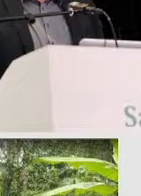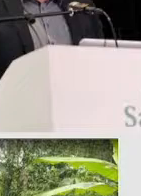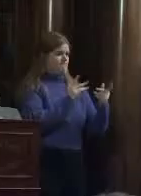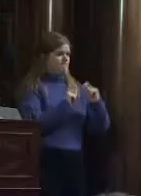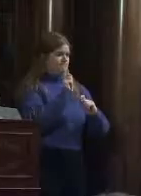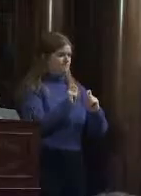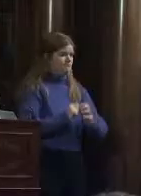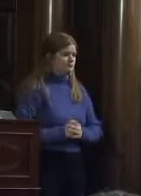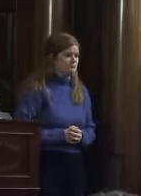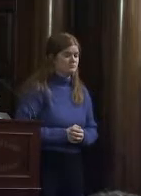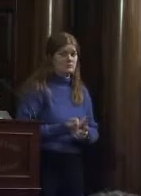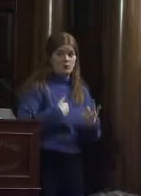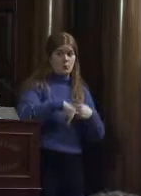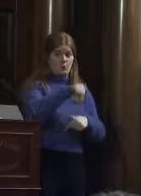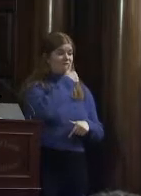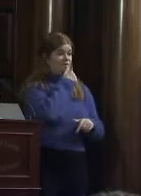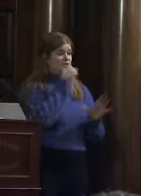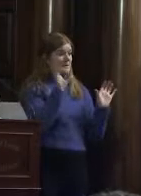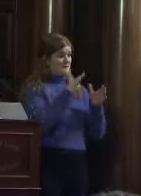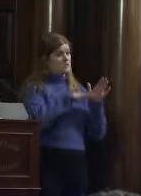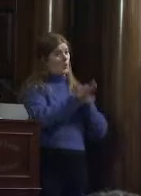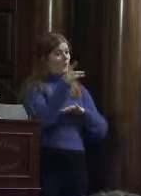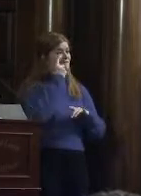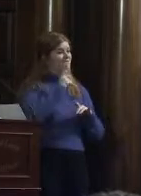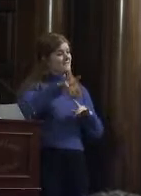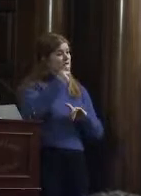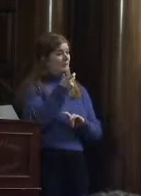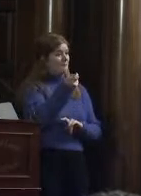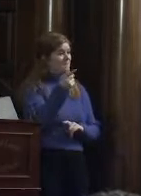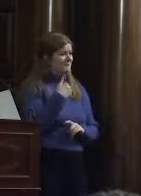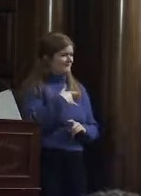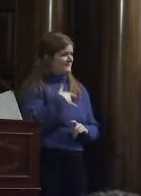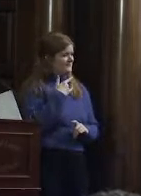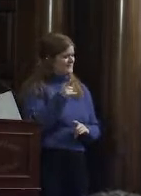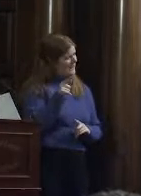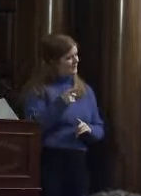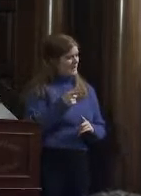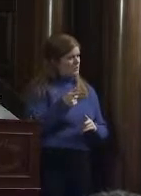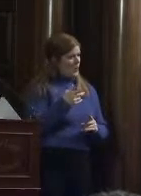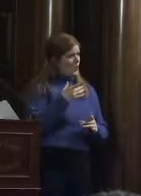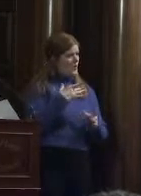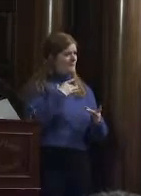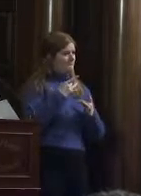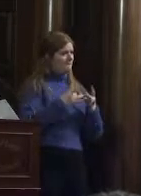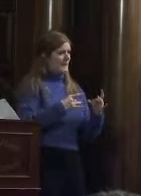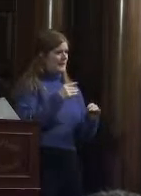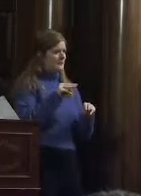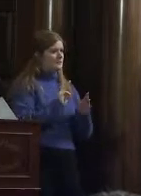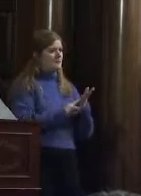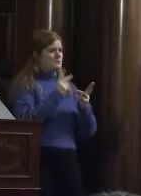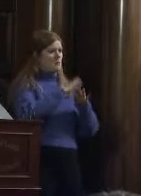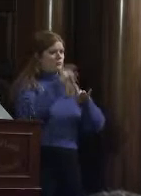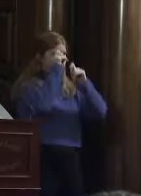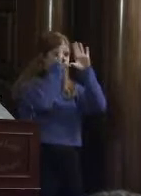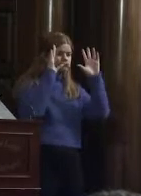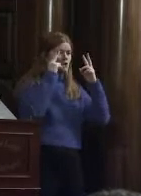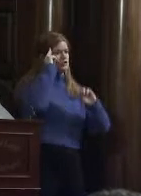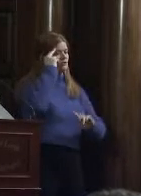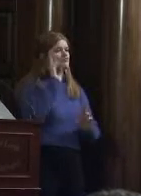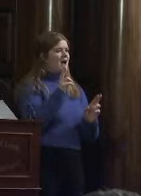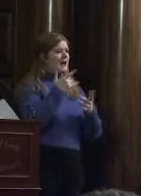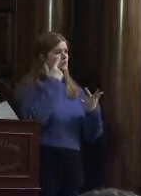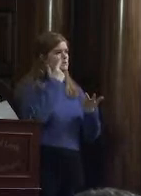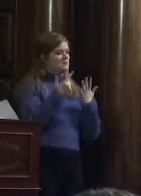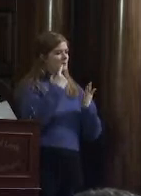deliberate. We were the first Assembly to go on a field trip, and I really think that contributed to members' understanding of seeing policies